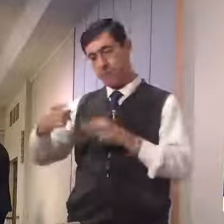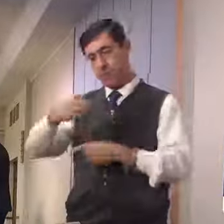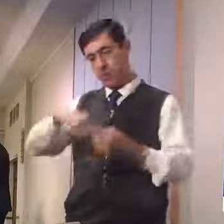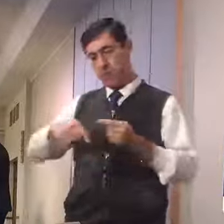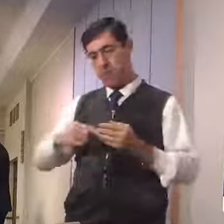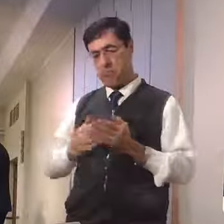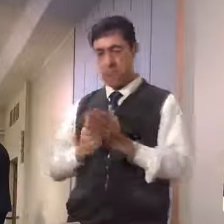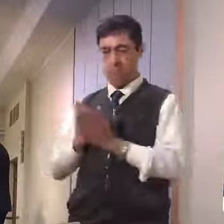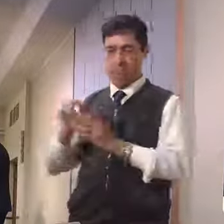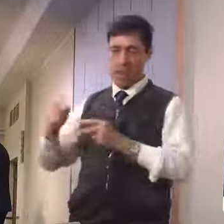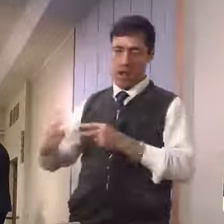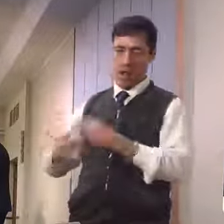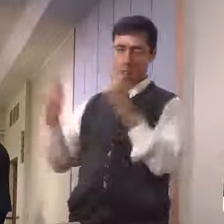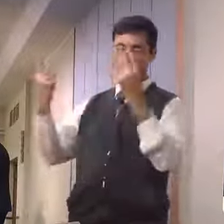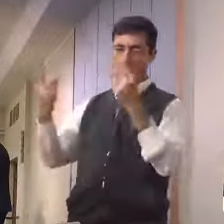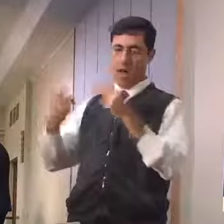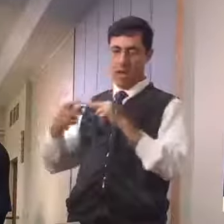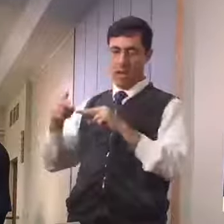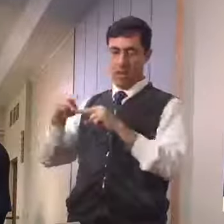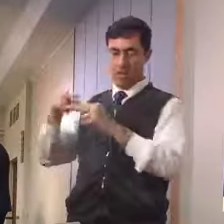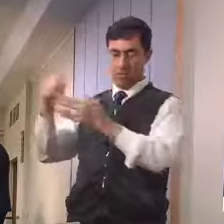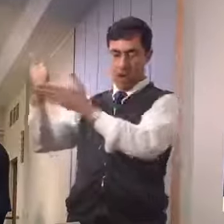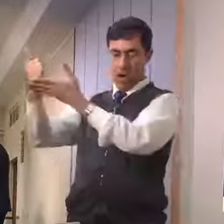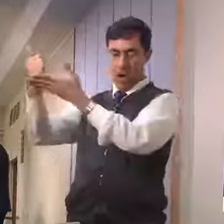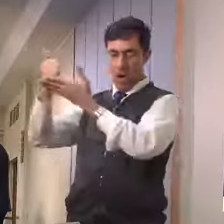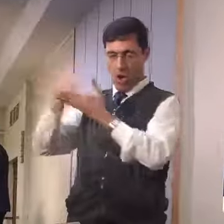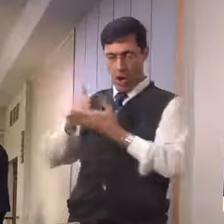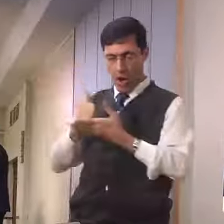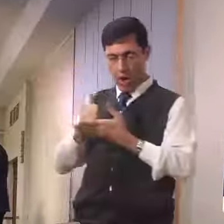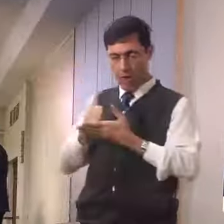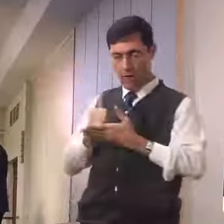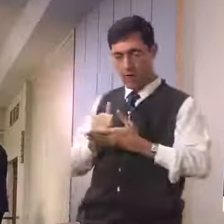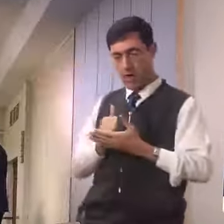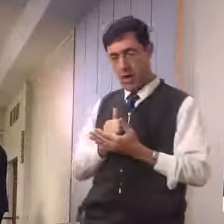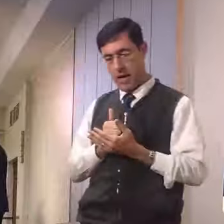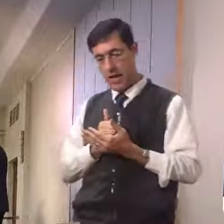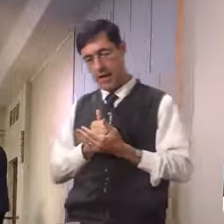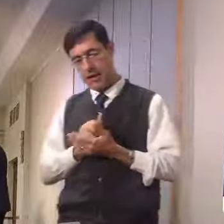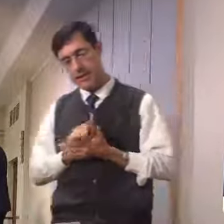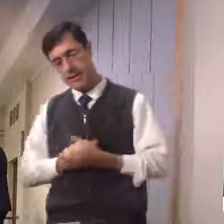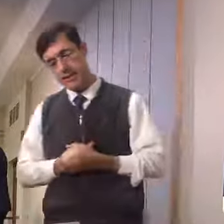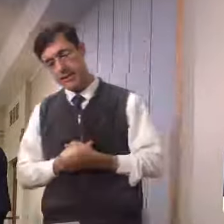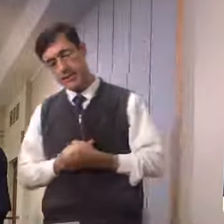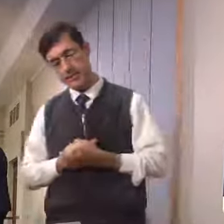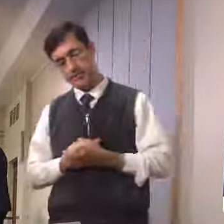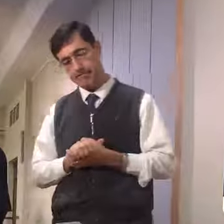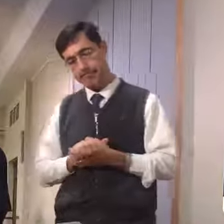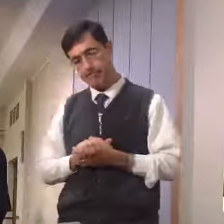Thank you.